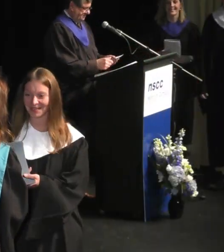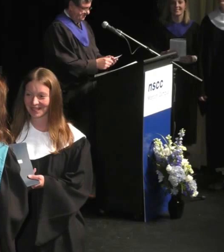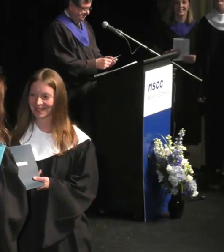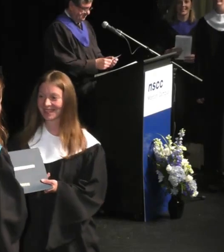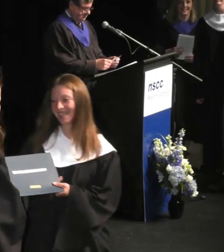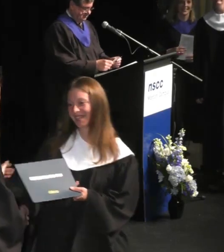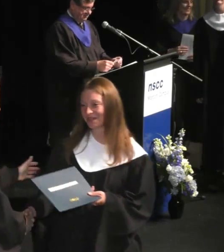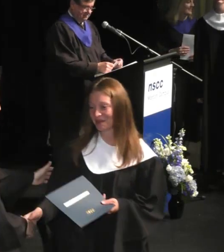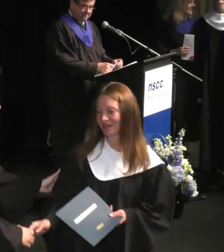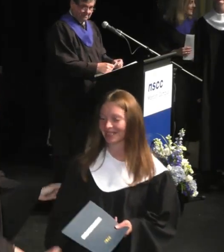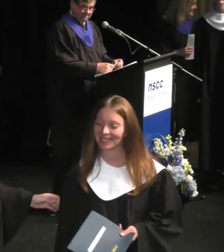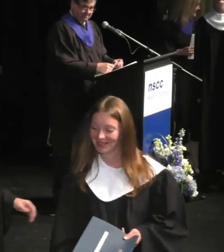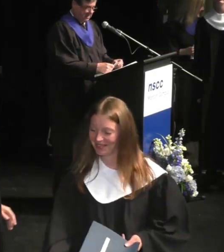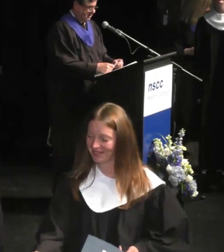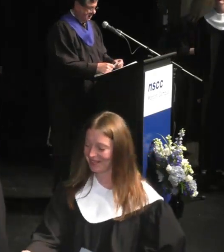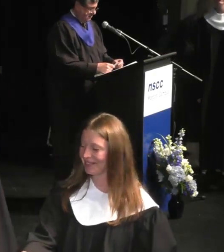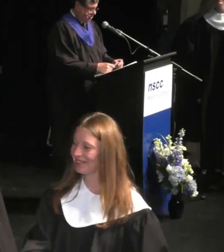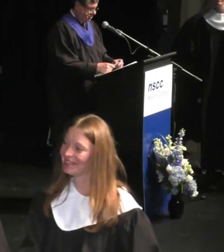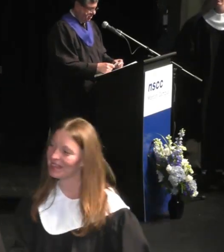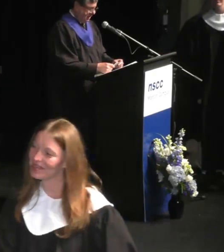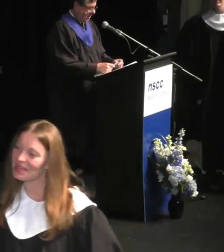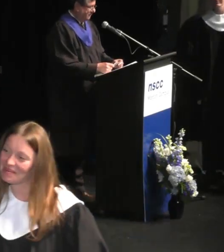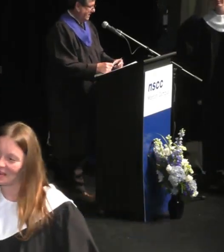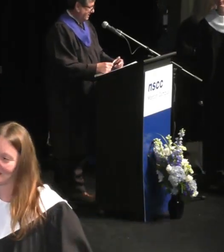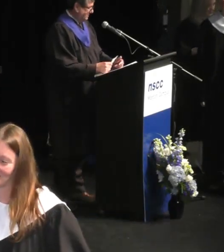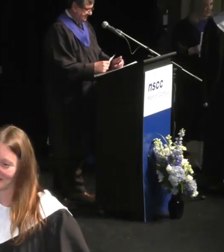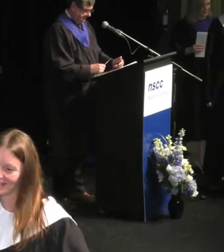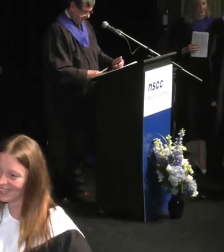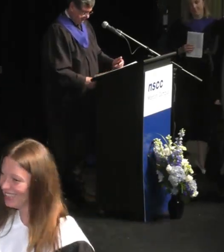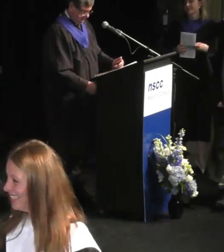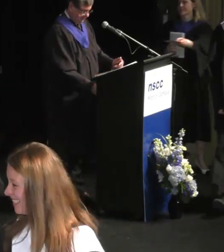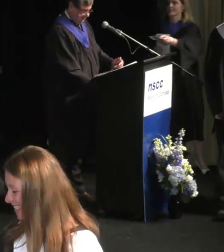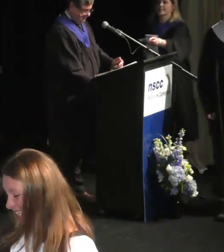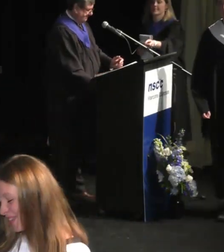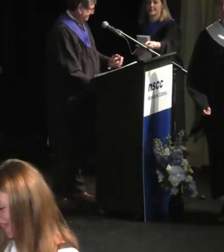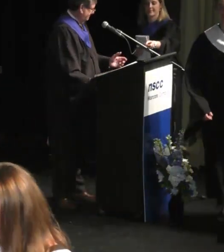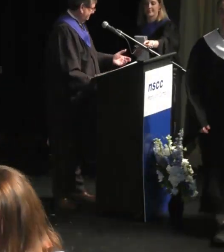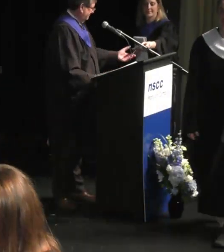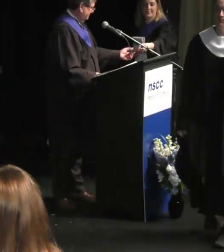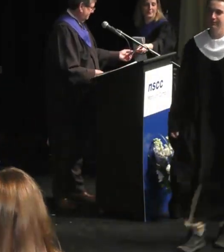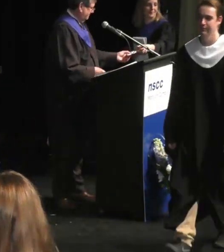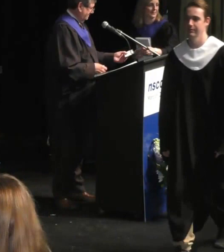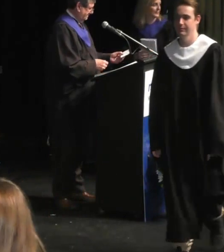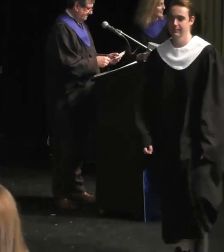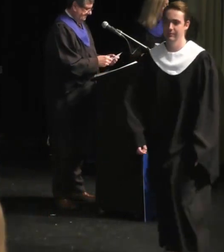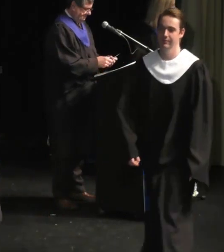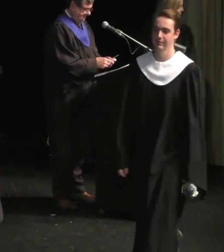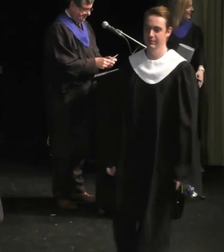Mitchell Gallivan.